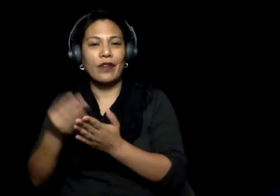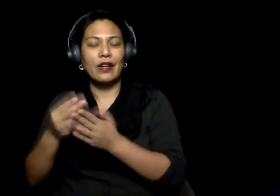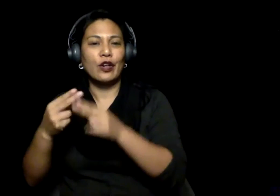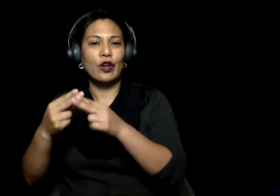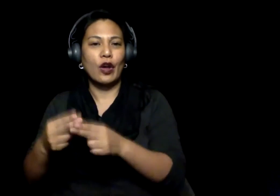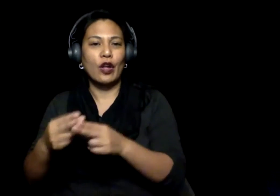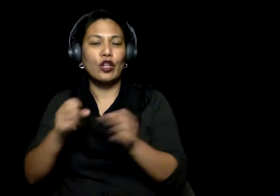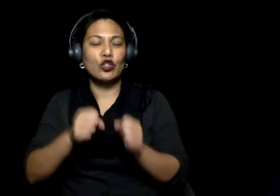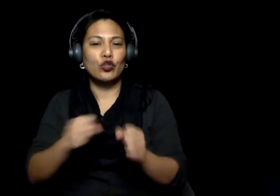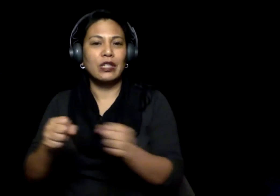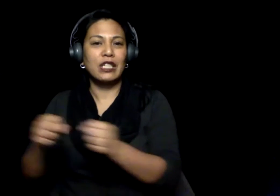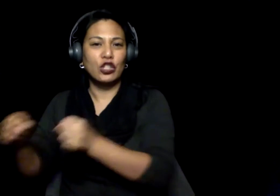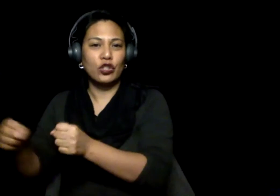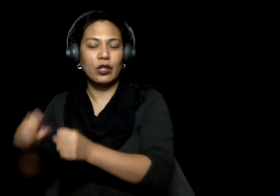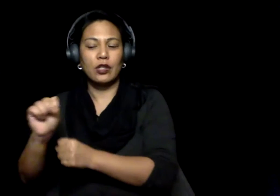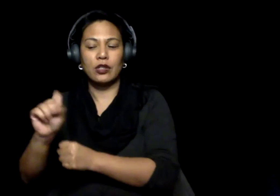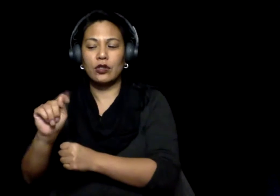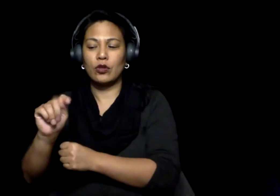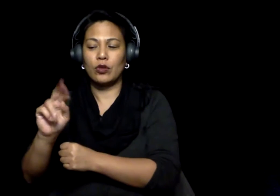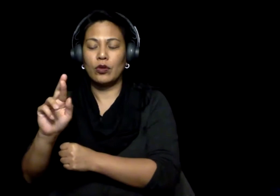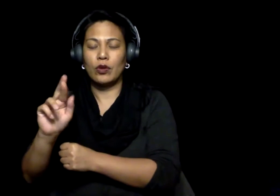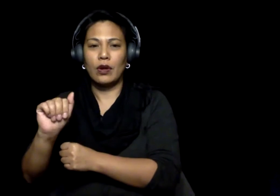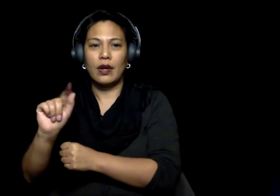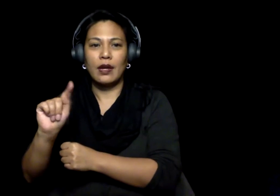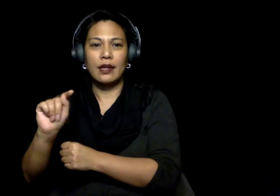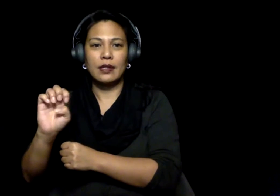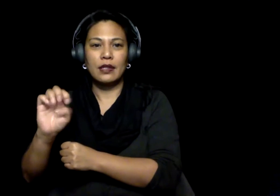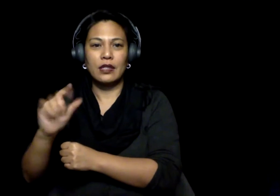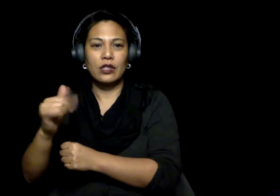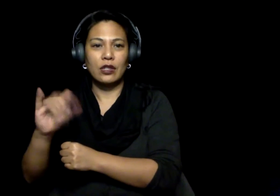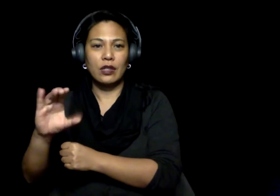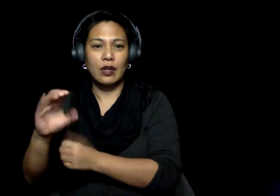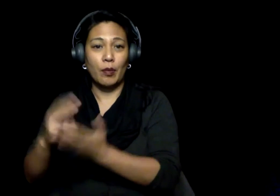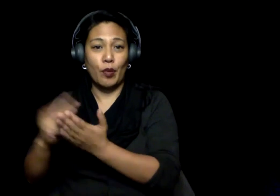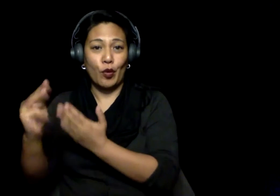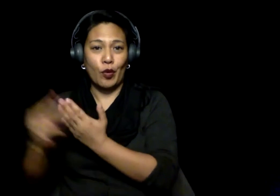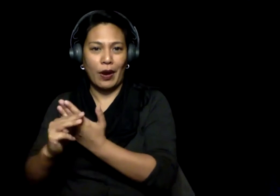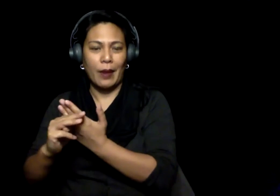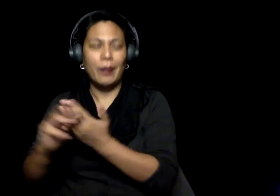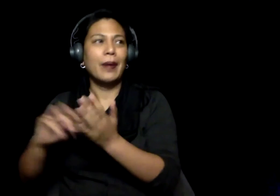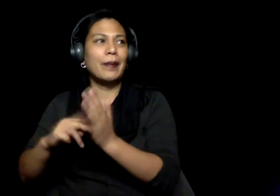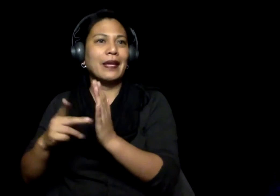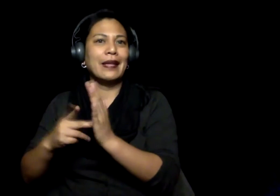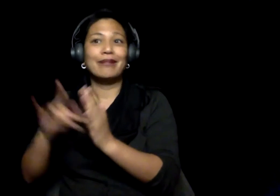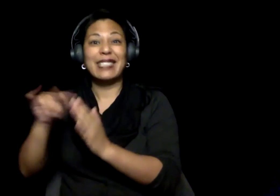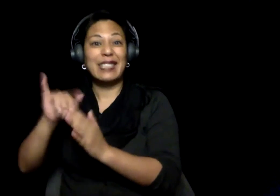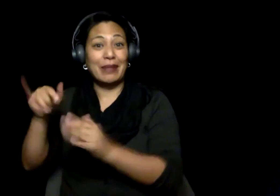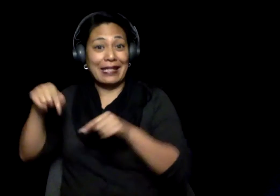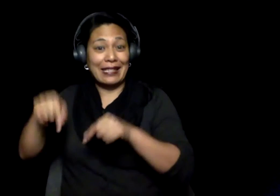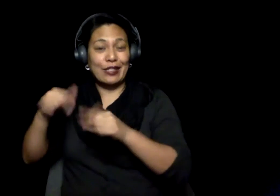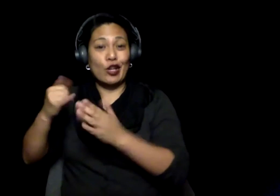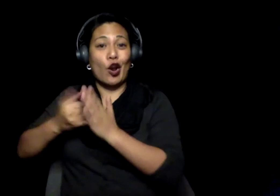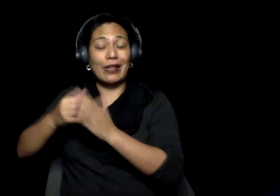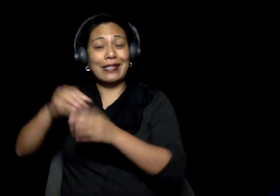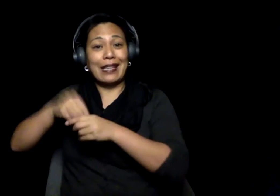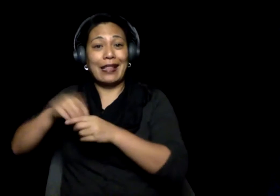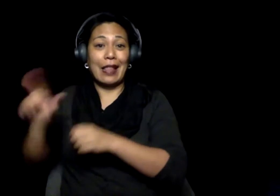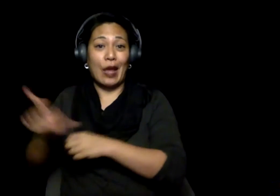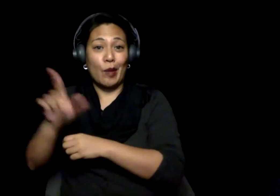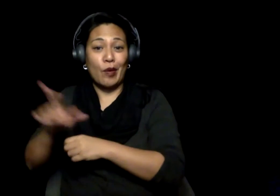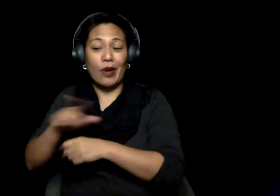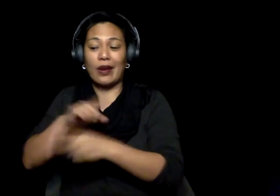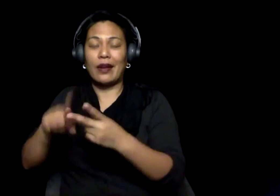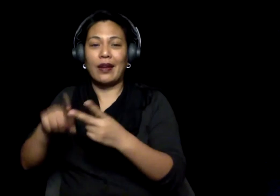strategic programs. And some of those programs include artists in the library, animating historic